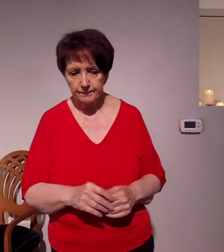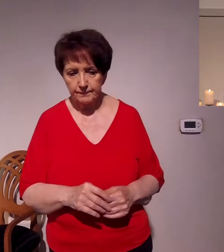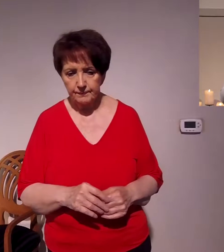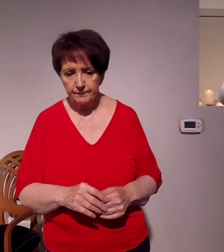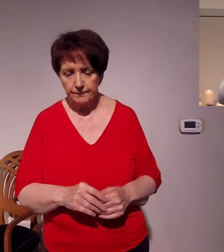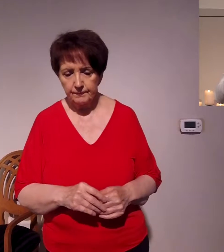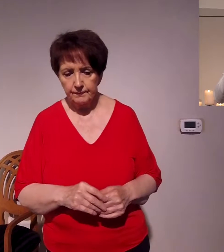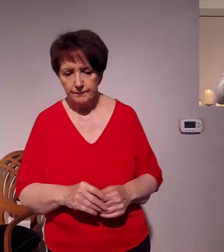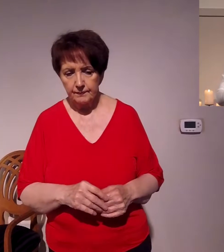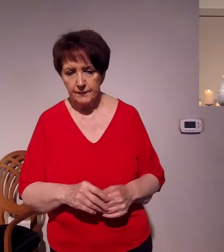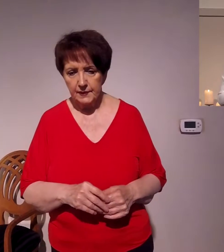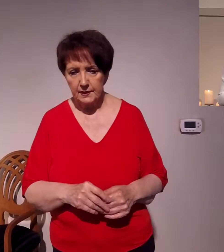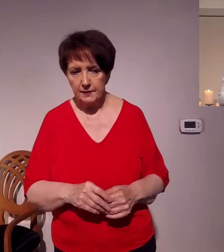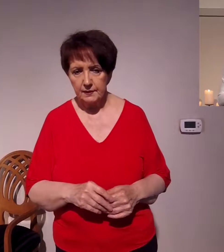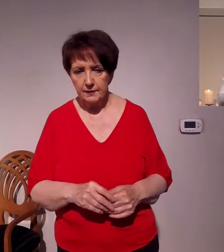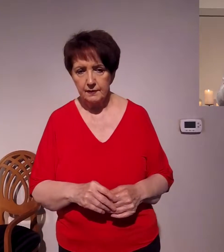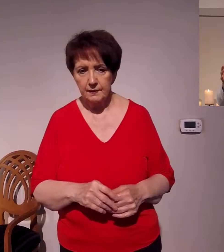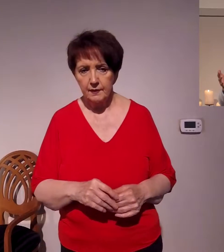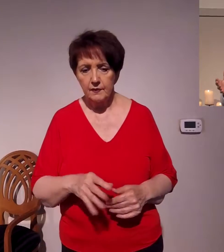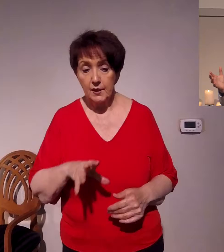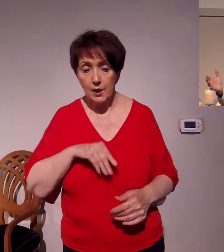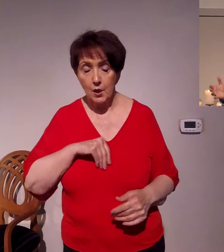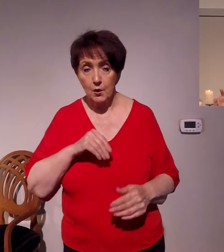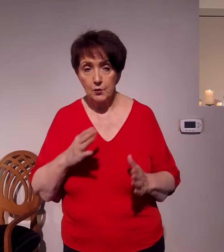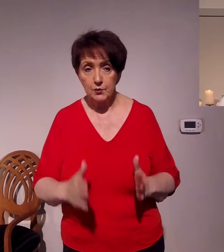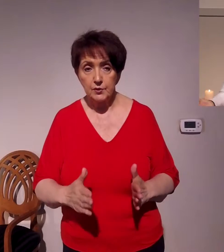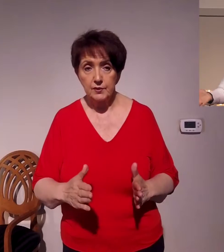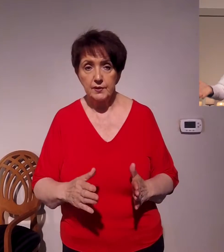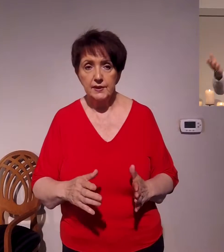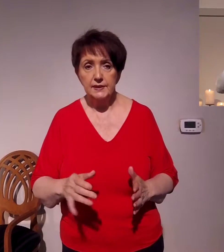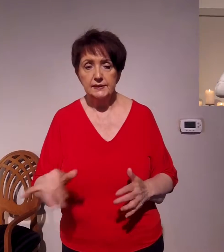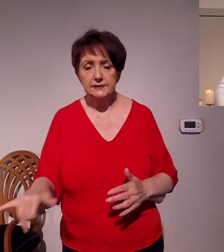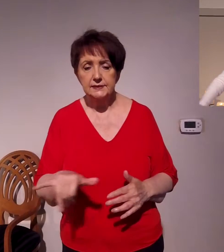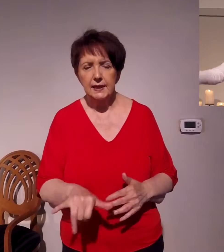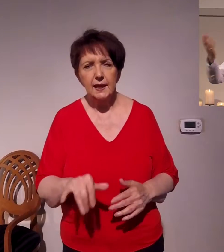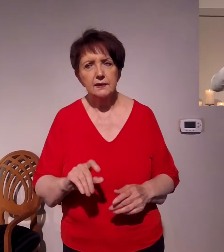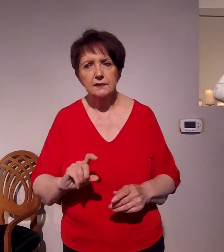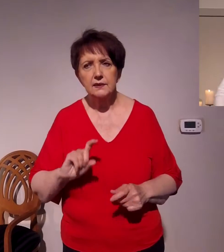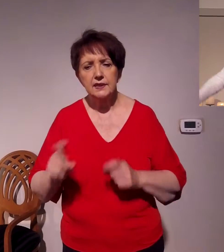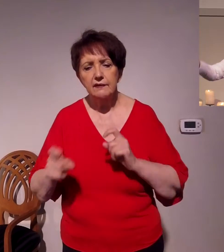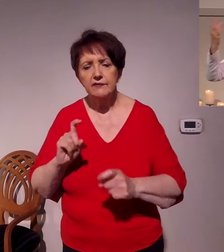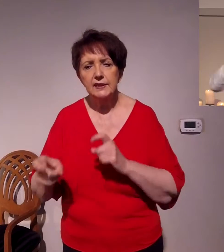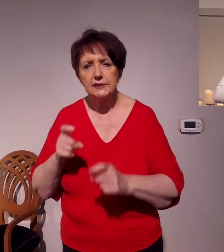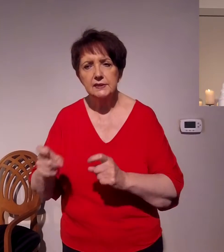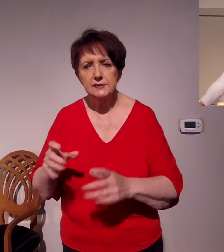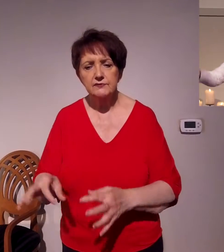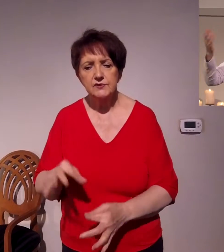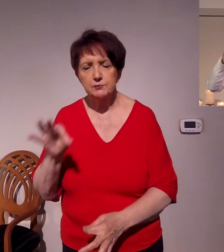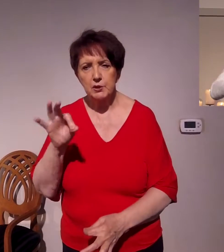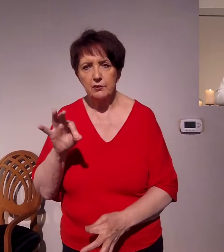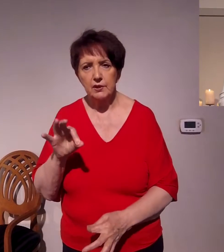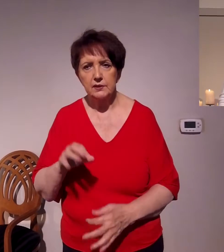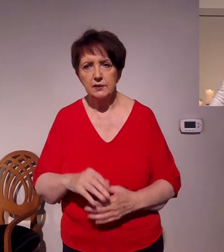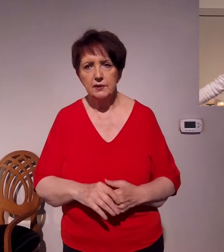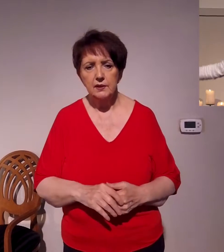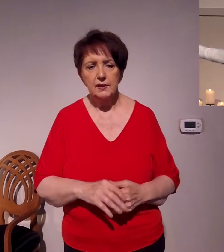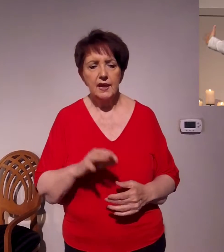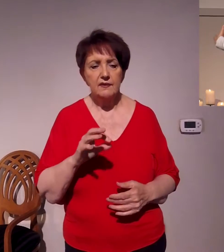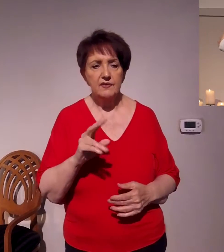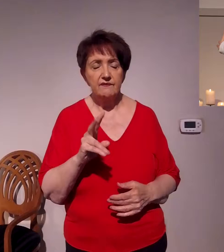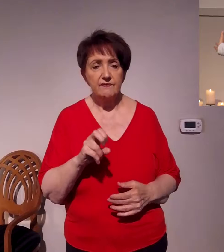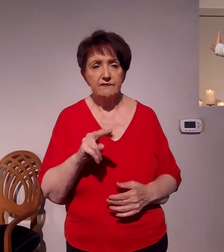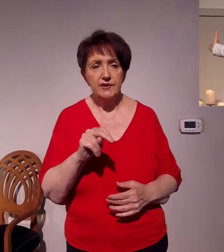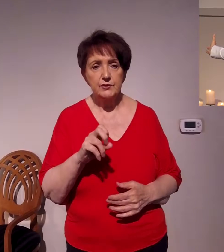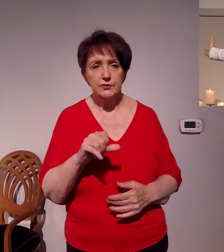of the vineyard stands for the givingness of spirit. And the vineyard is the fruits of life that we can receive